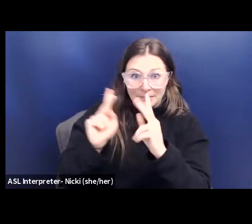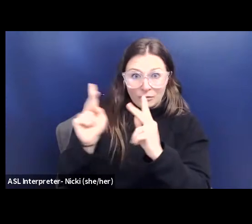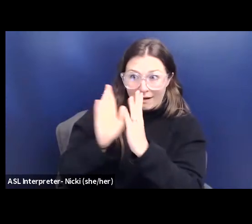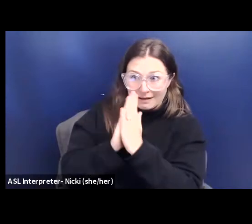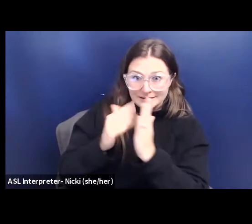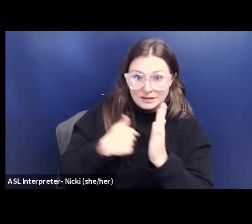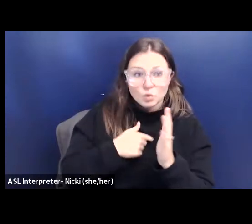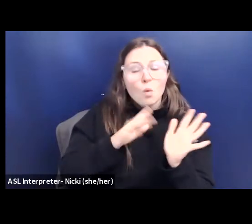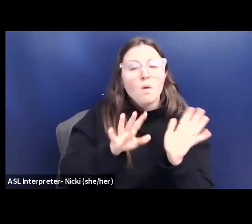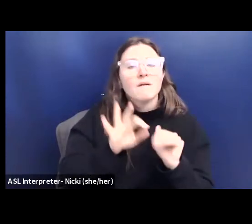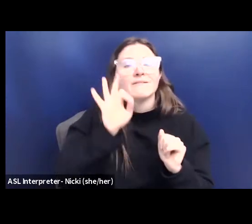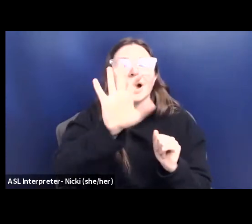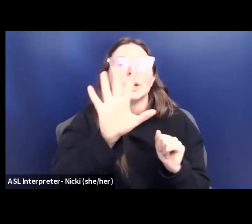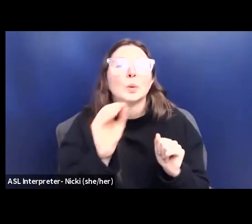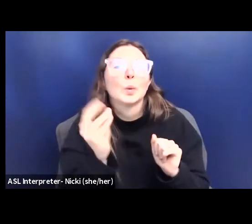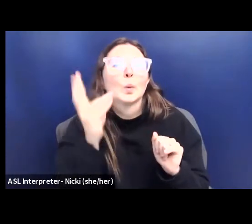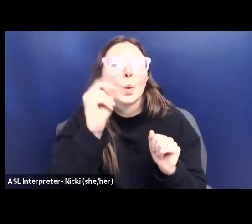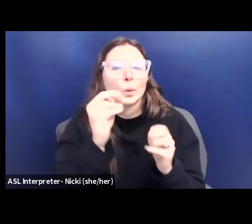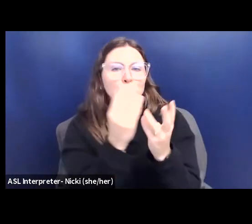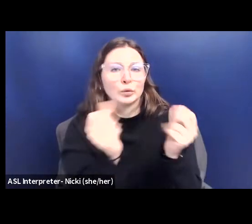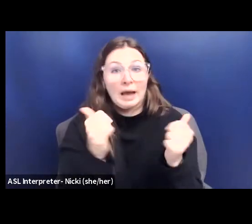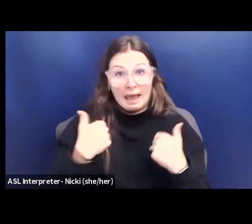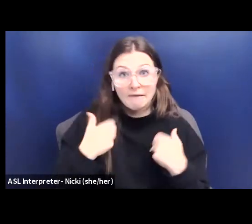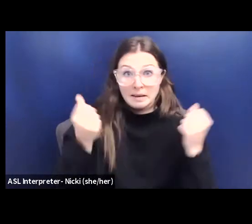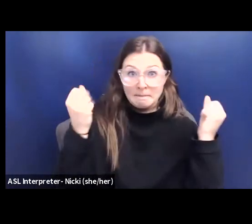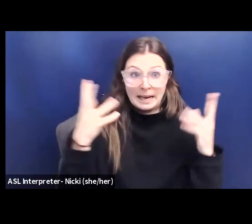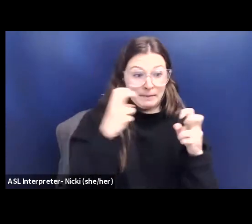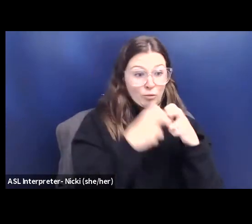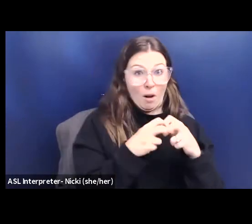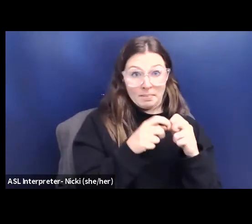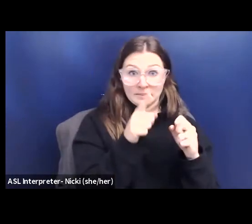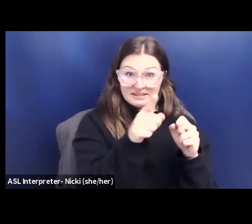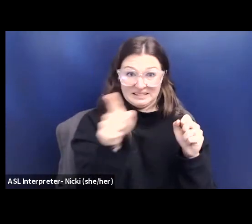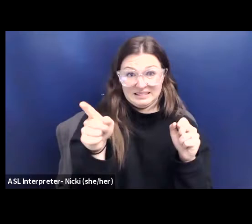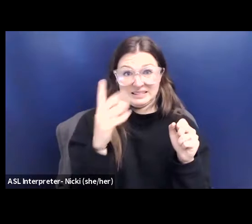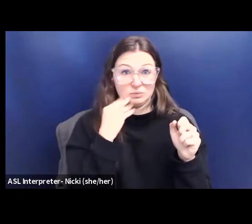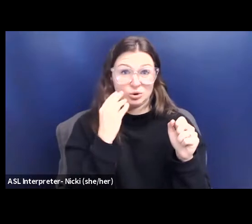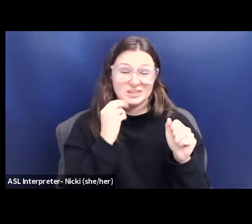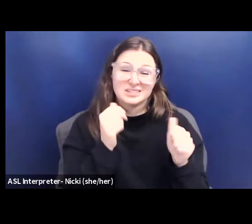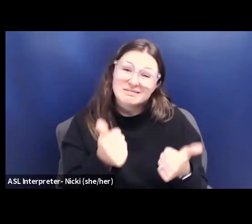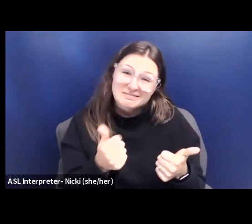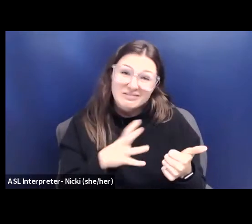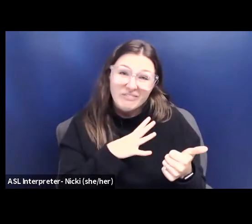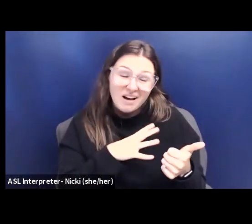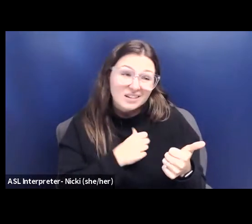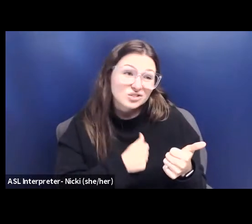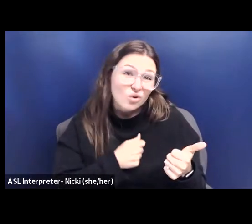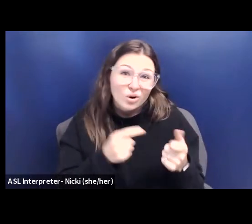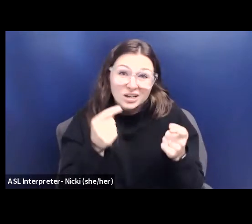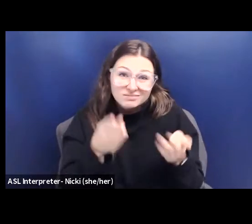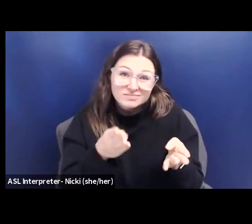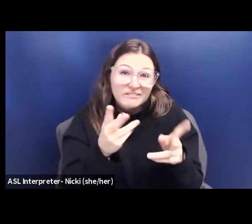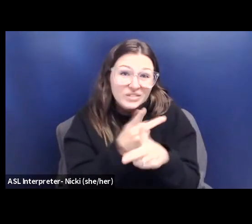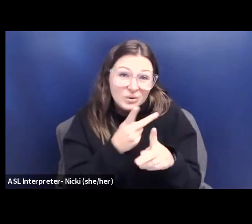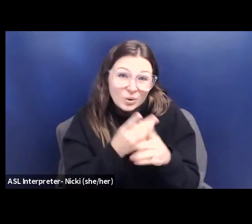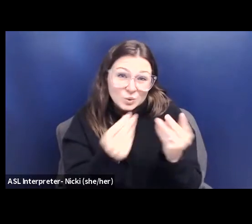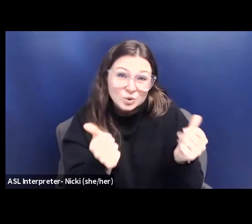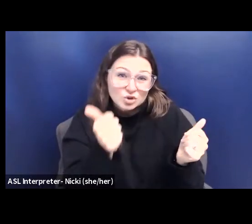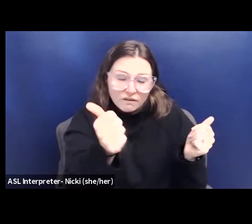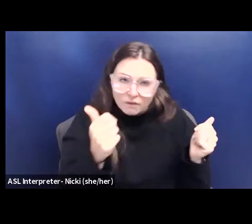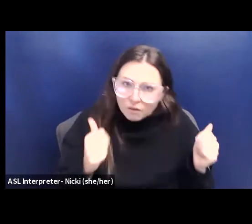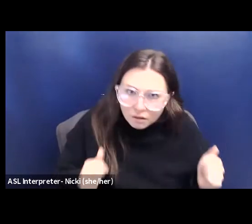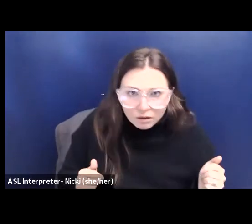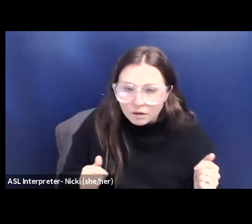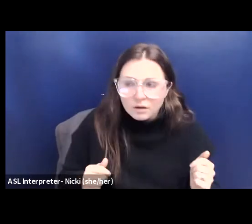our own solutions to these problems, right? And so when we think about healing justice, when we think about folks who are organizing